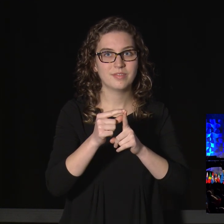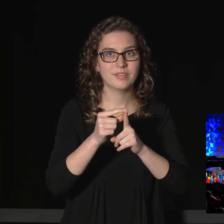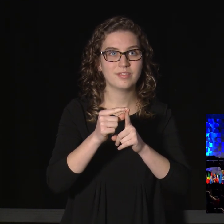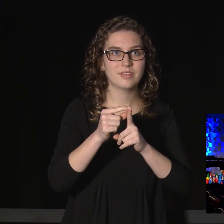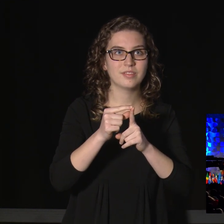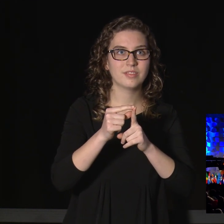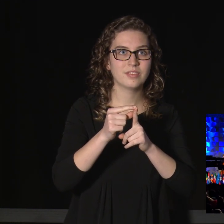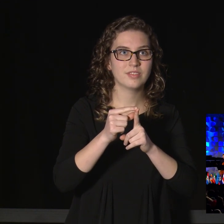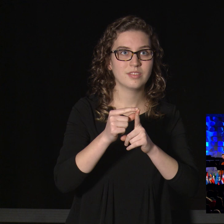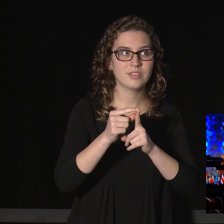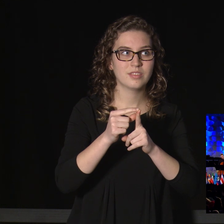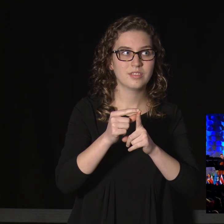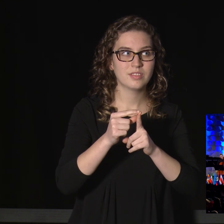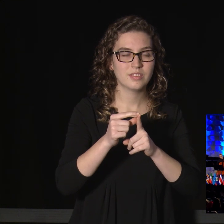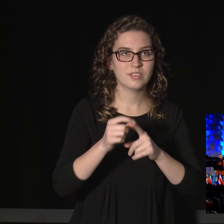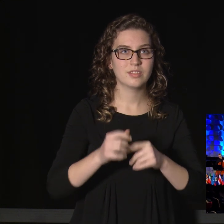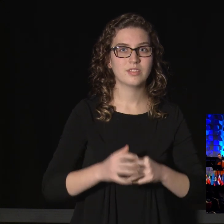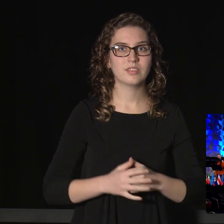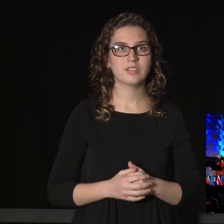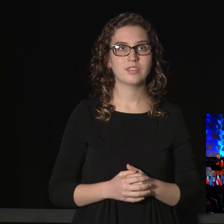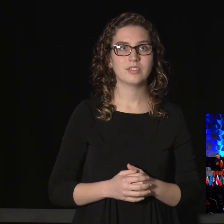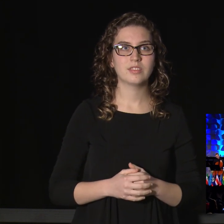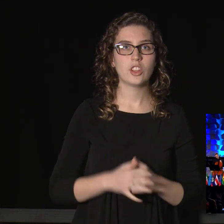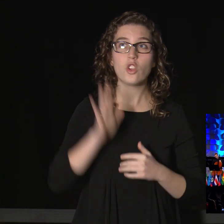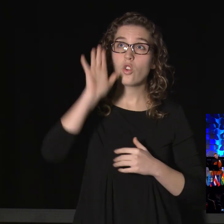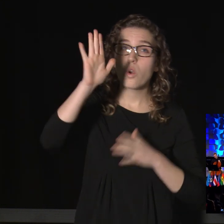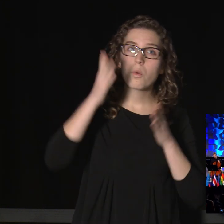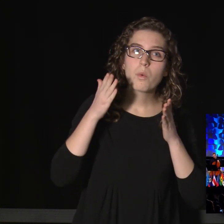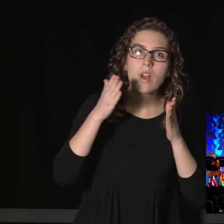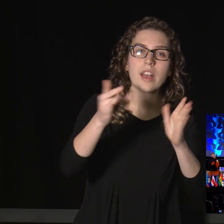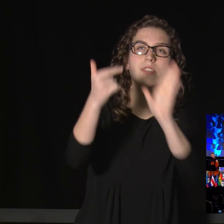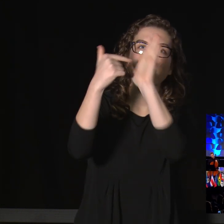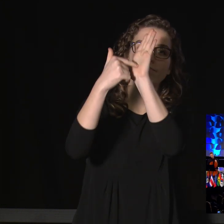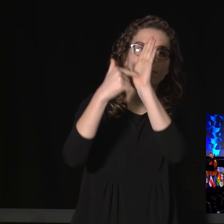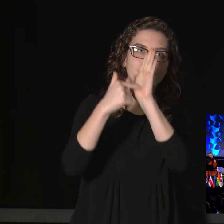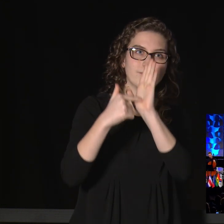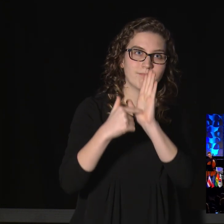us in your way.